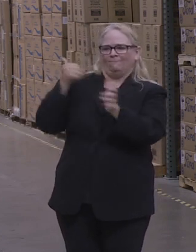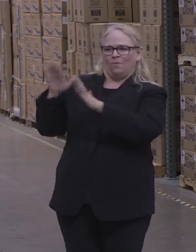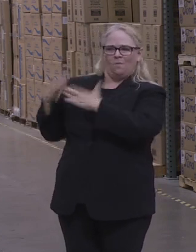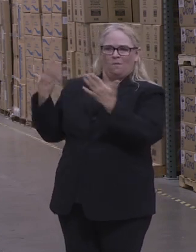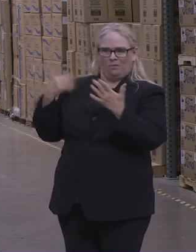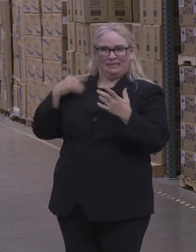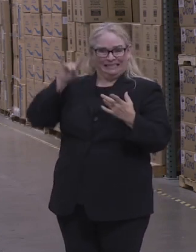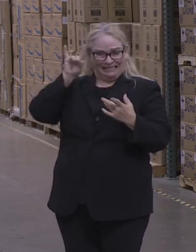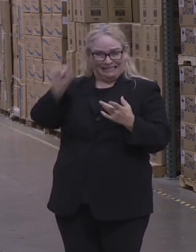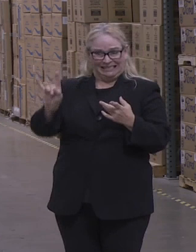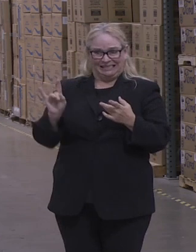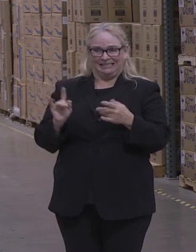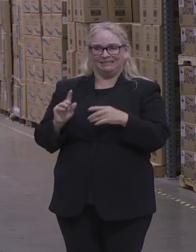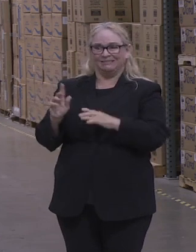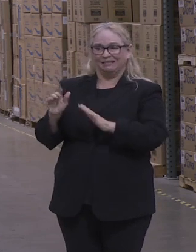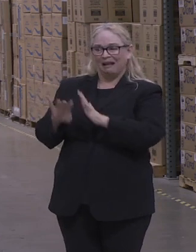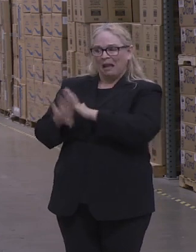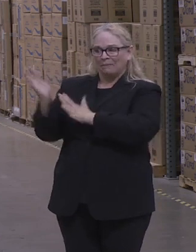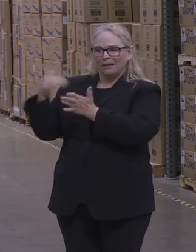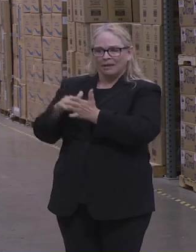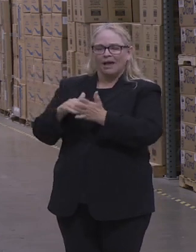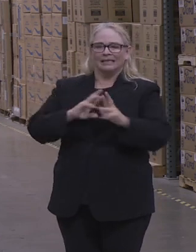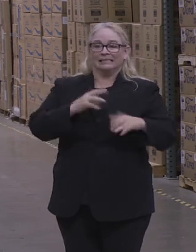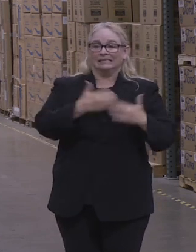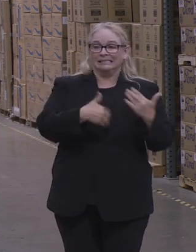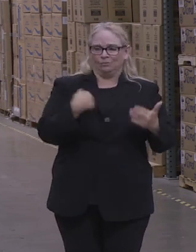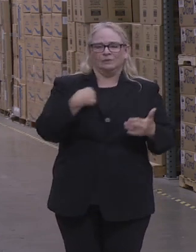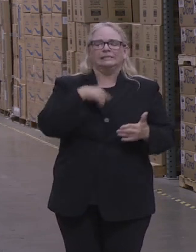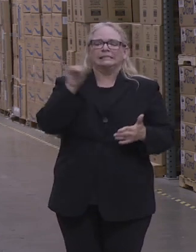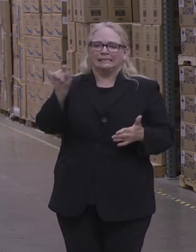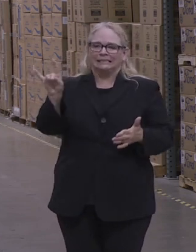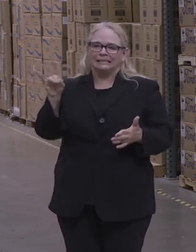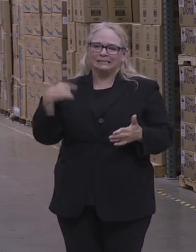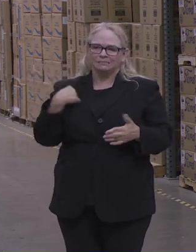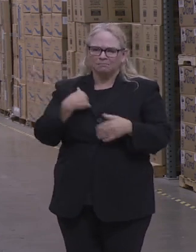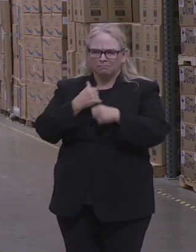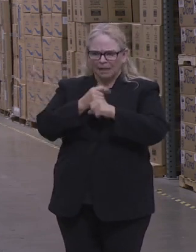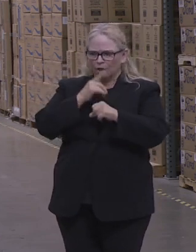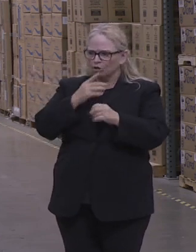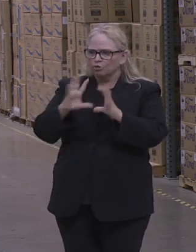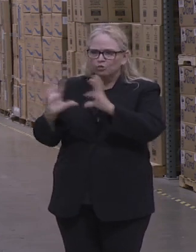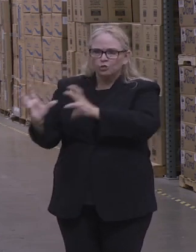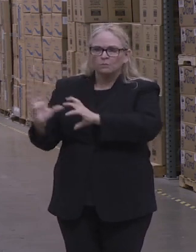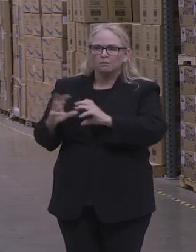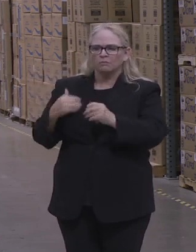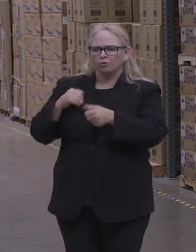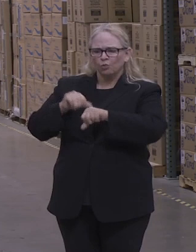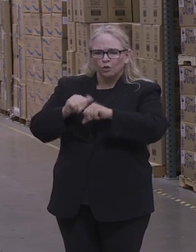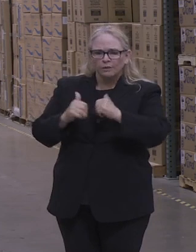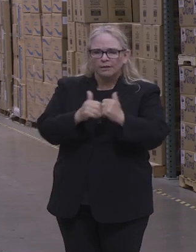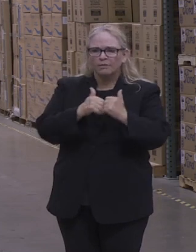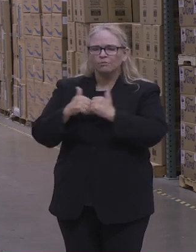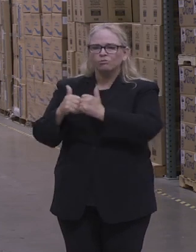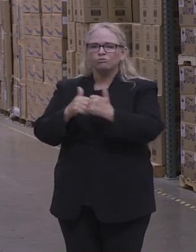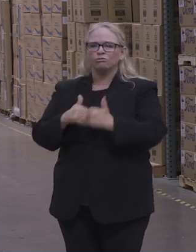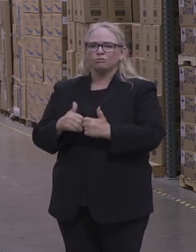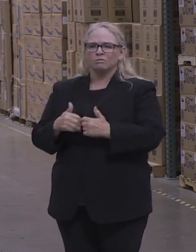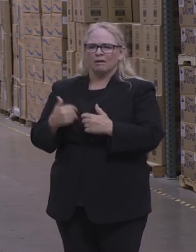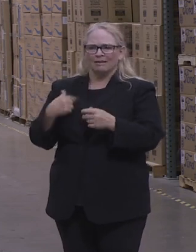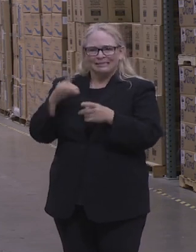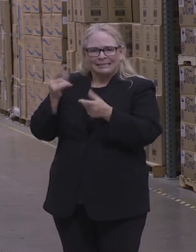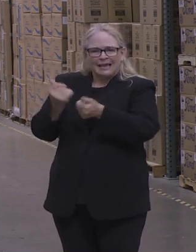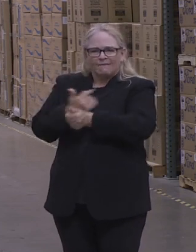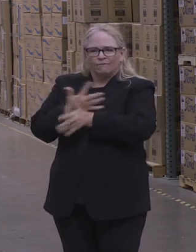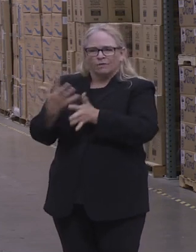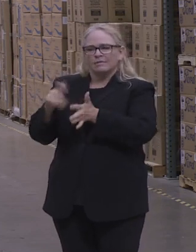we collaborate, how we share, how we partner. That was the benefit of bending that curve. Obviously, over the course of